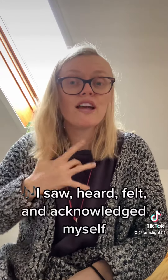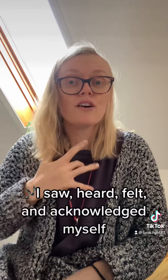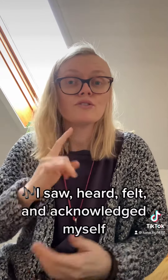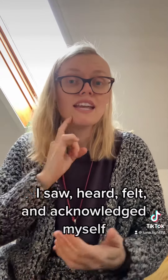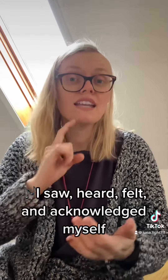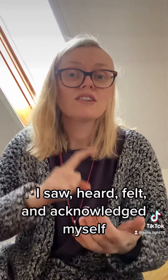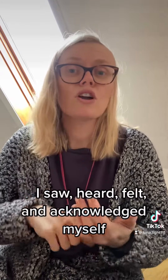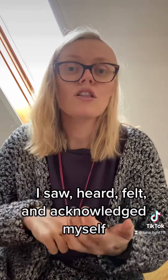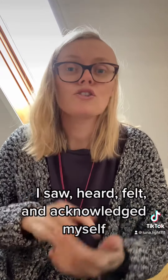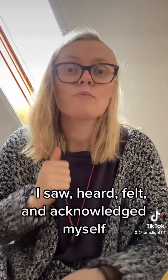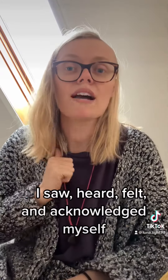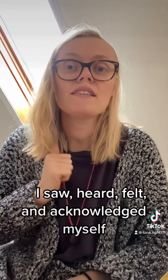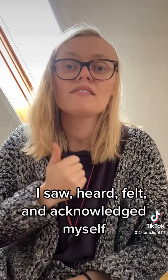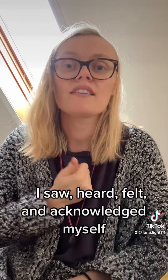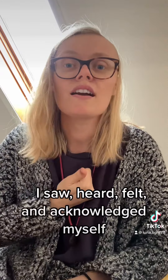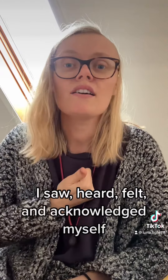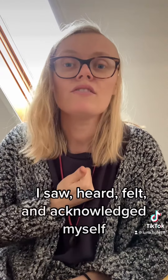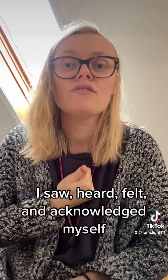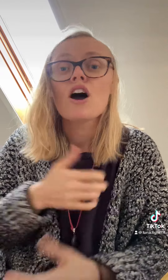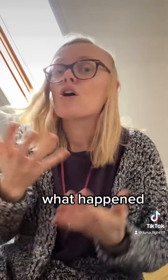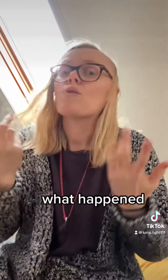felt, and acknowledged myself. What